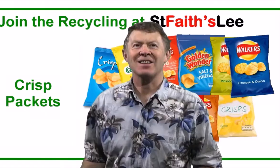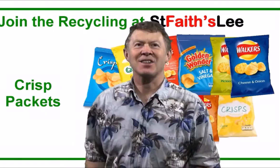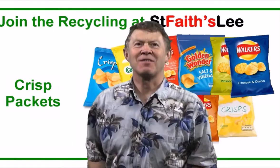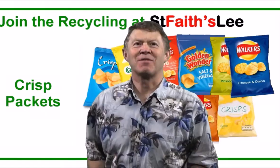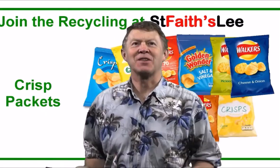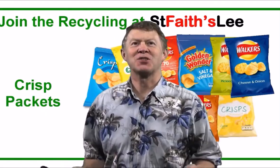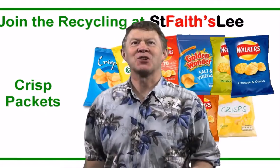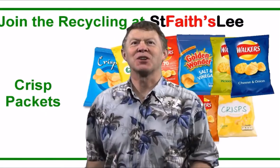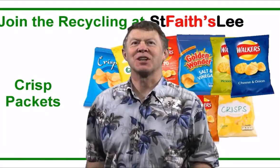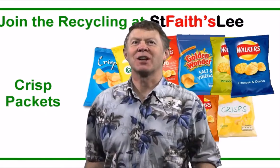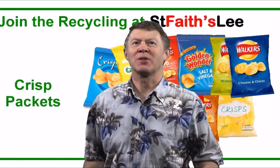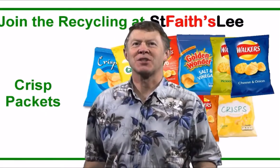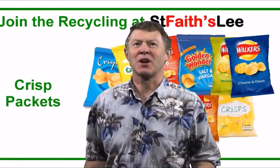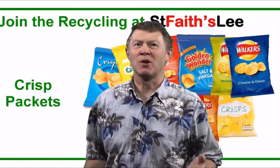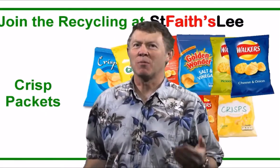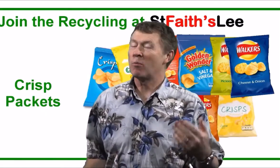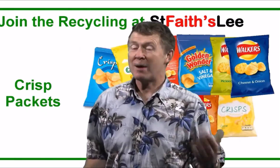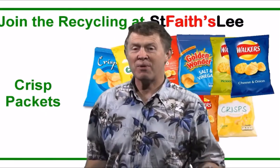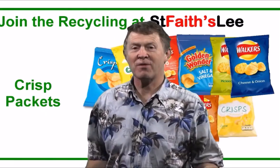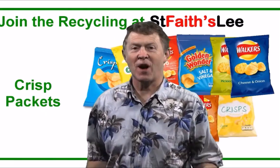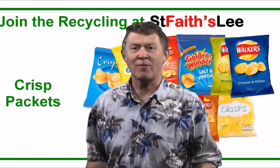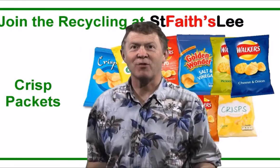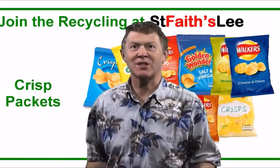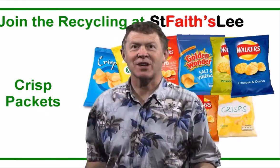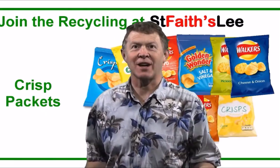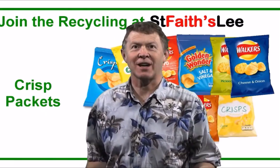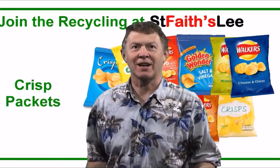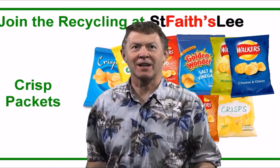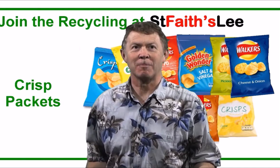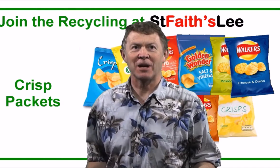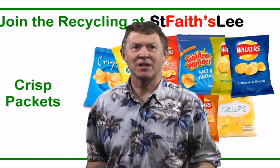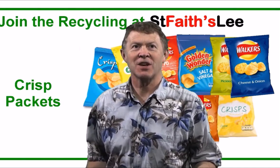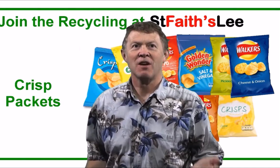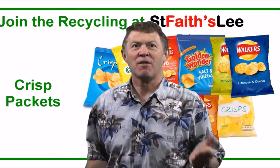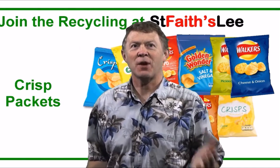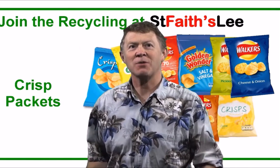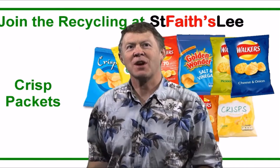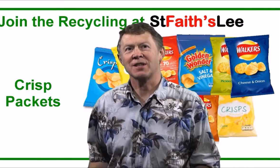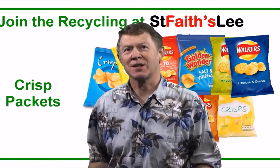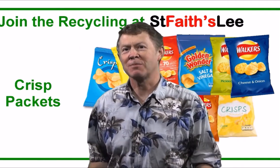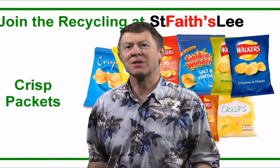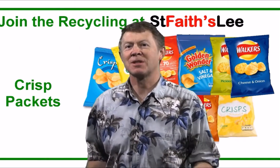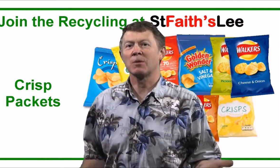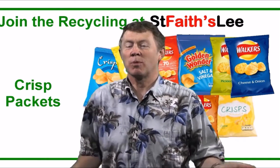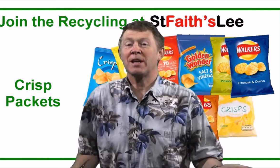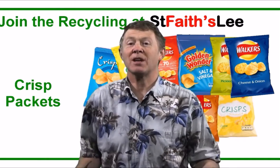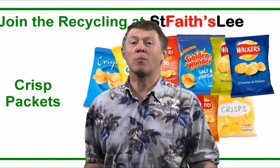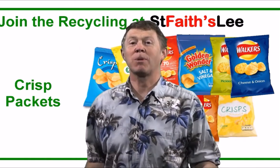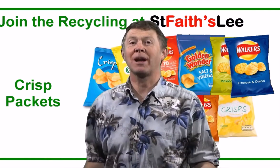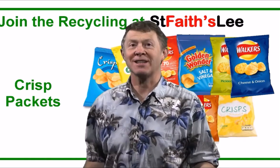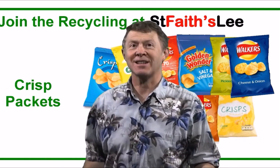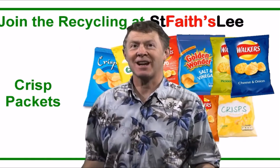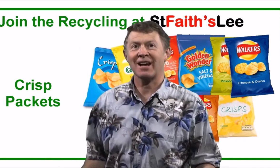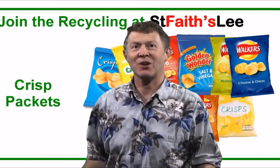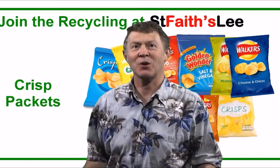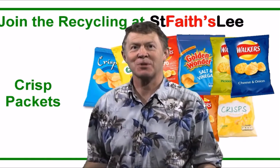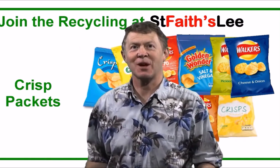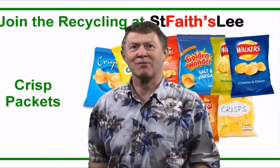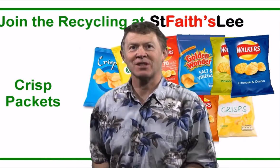St Faith's Church in Lee-on-the-Solent, we provide recycling bins for those items that we cannot place in our curbside